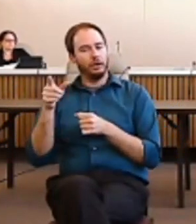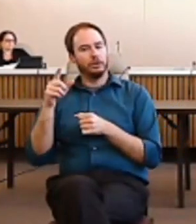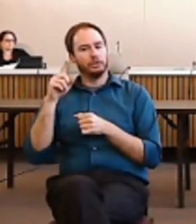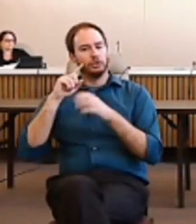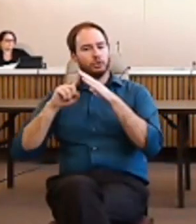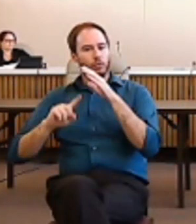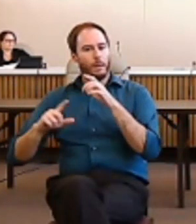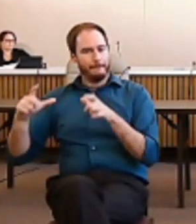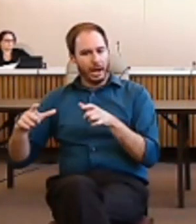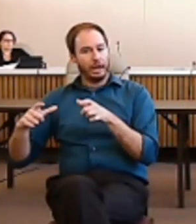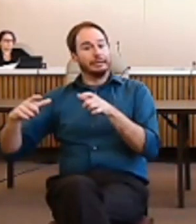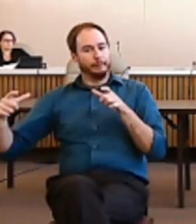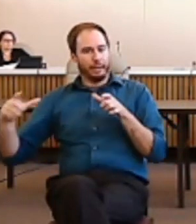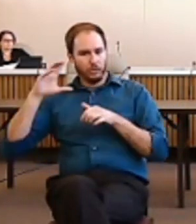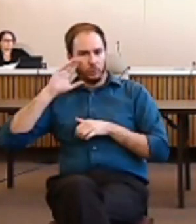while expanding it out.